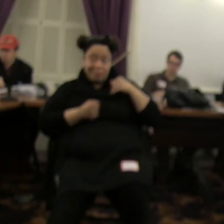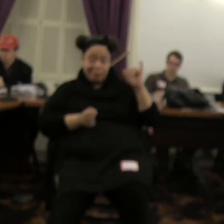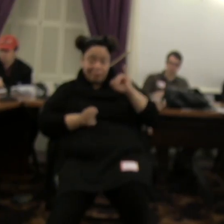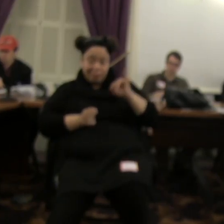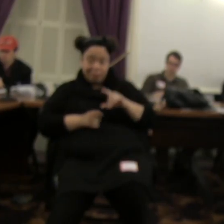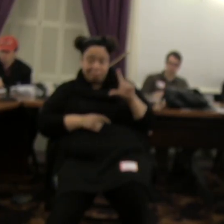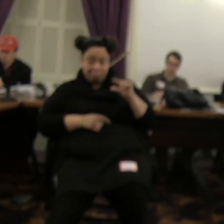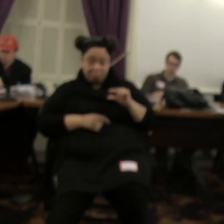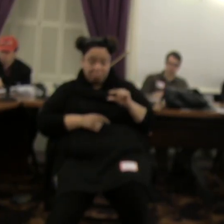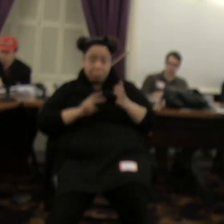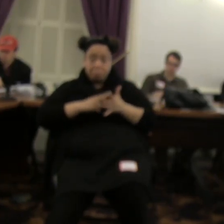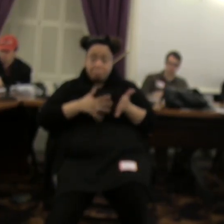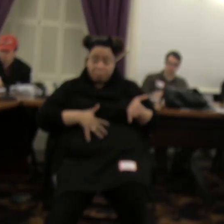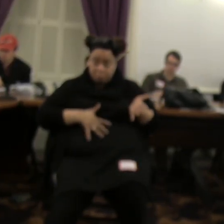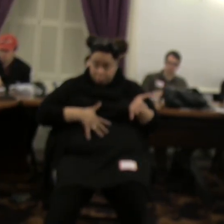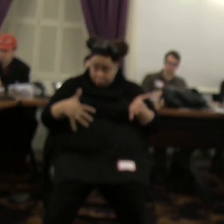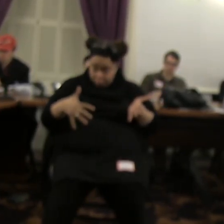row.